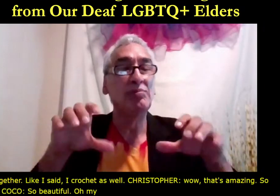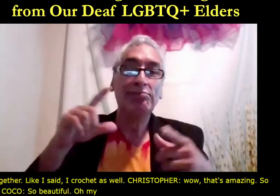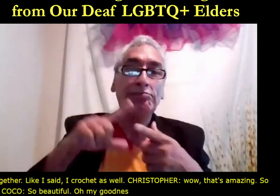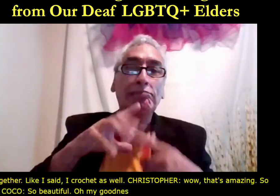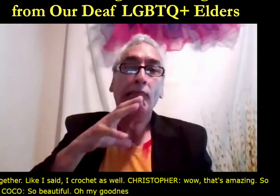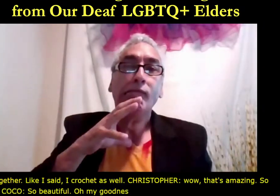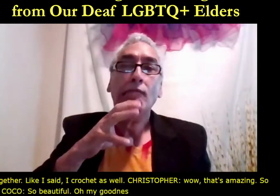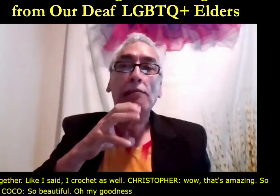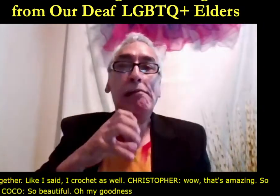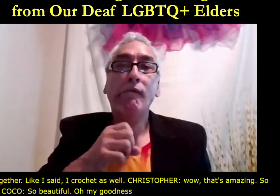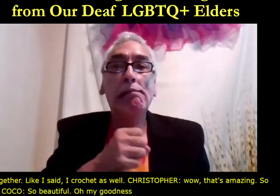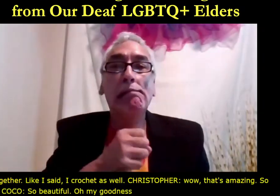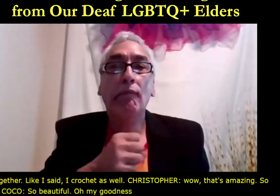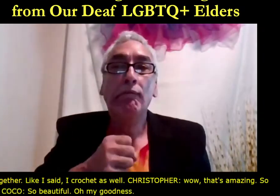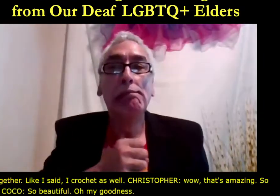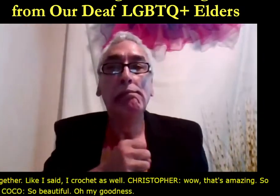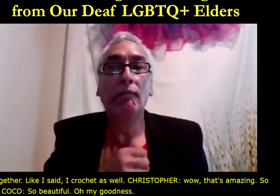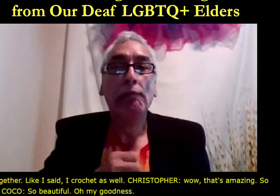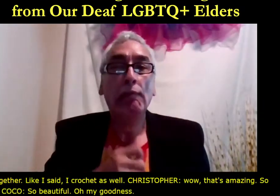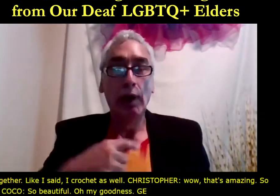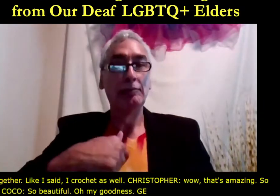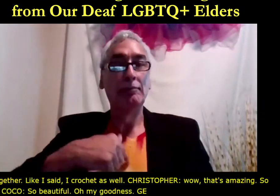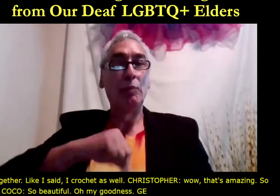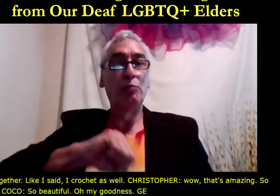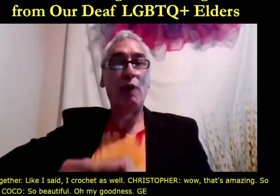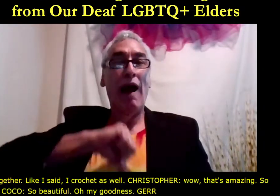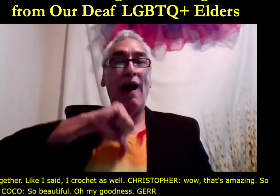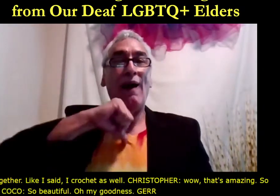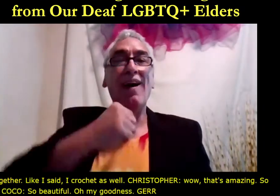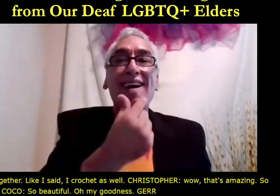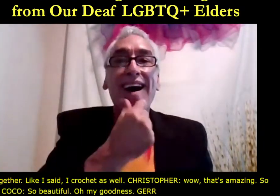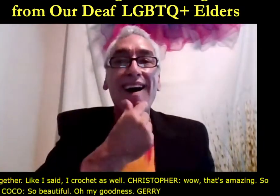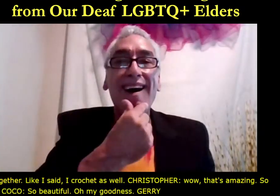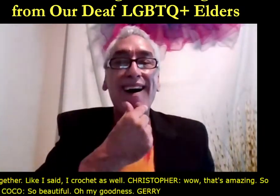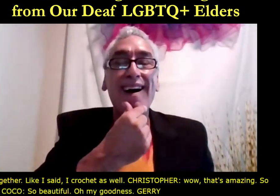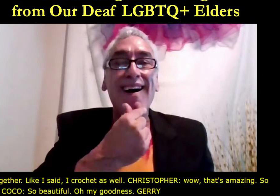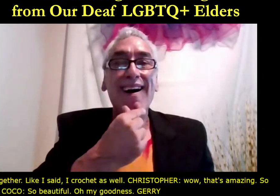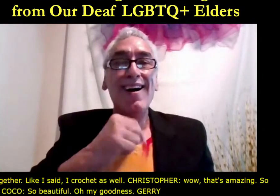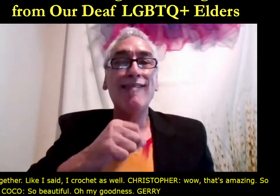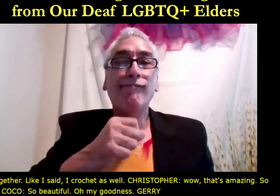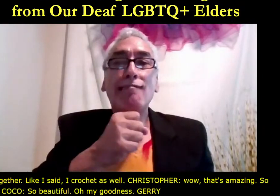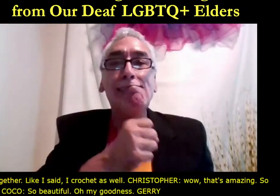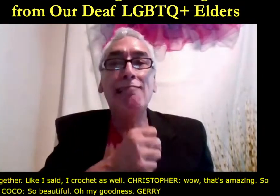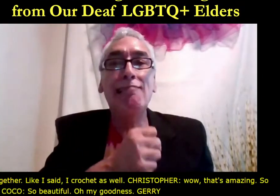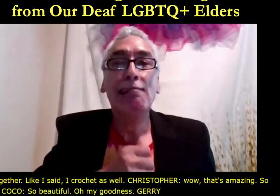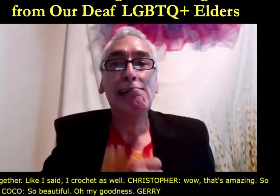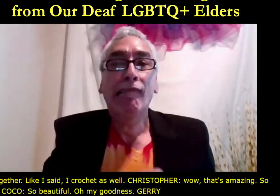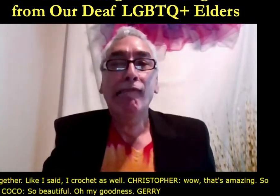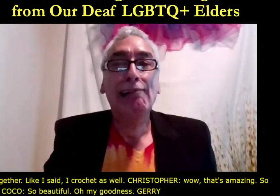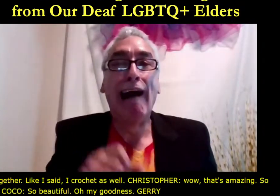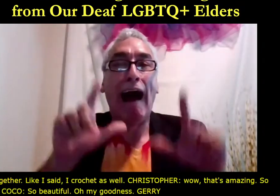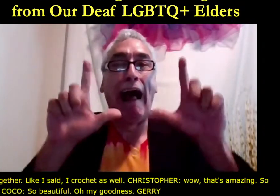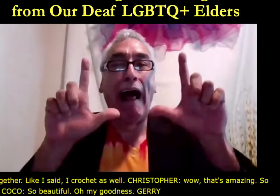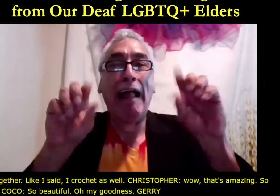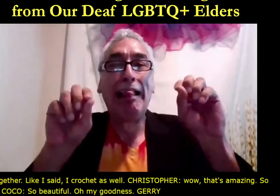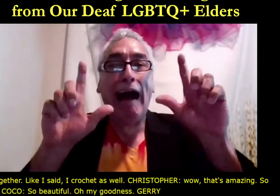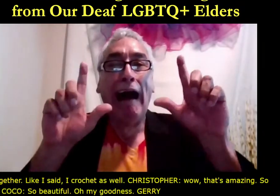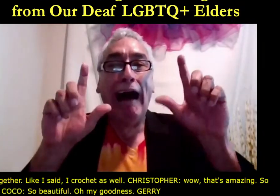so i've kept art in my life even as i get older as a proud gay man an older